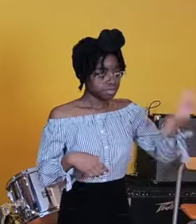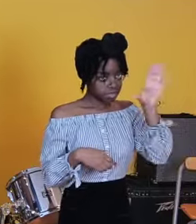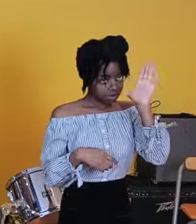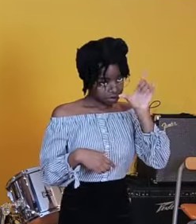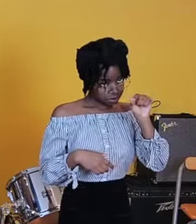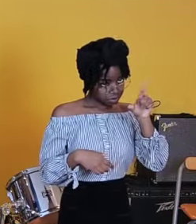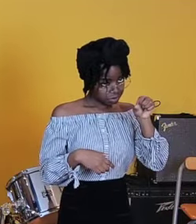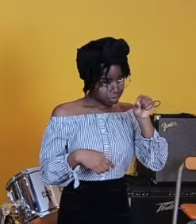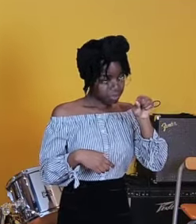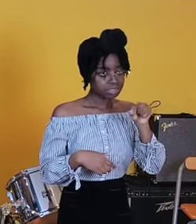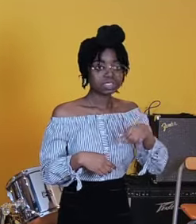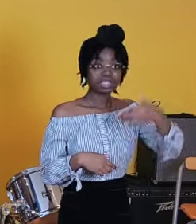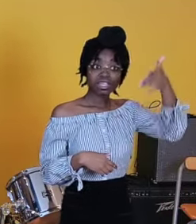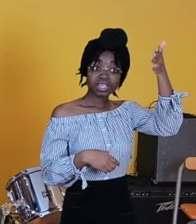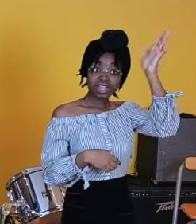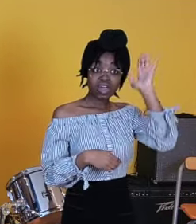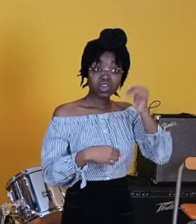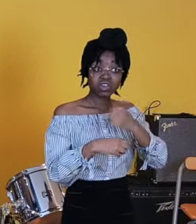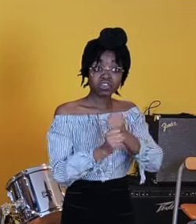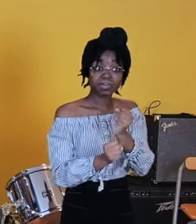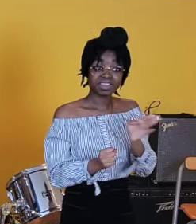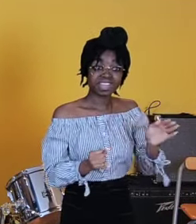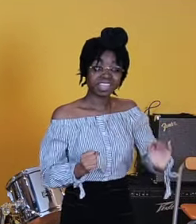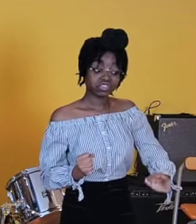God created things full grown.